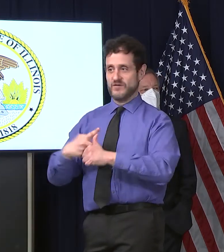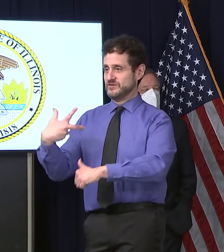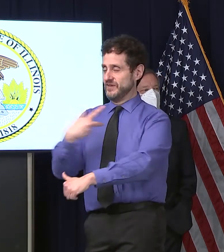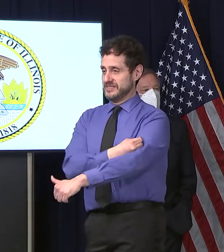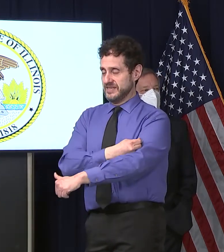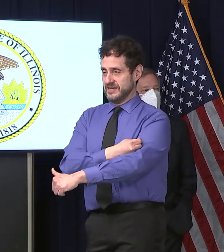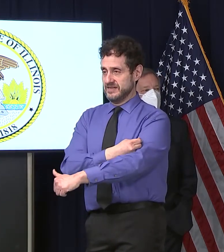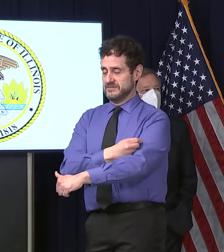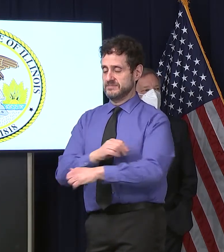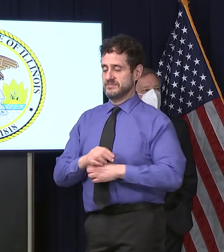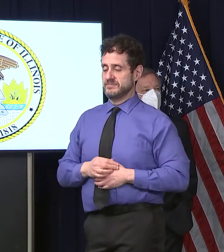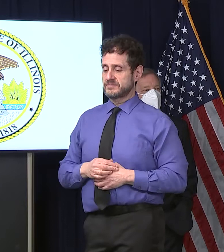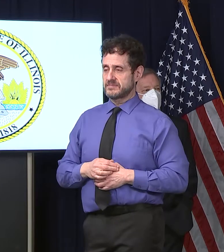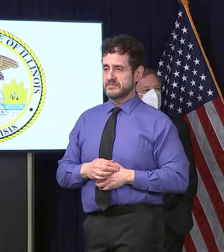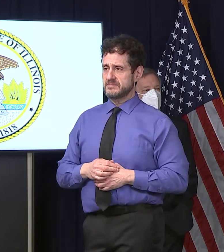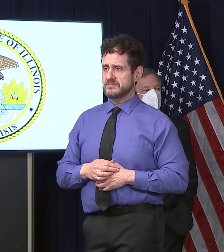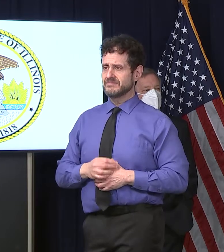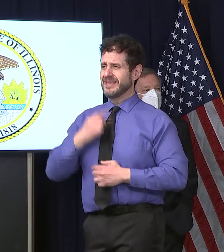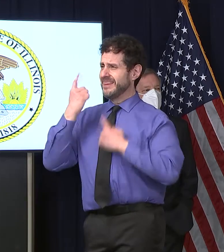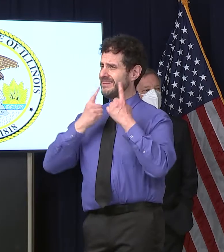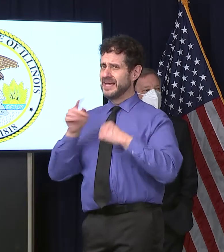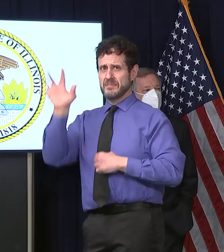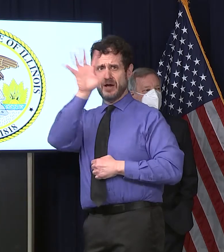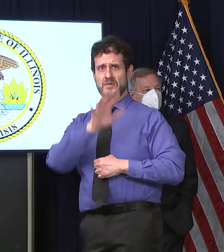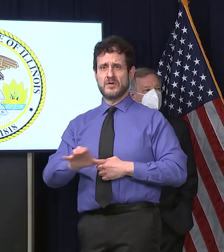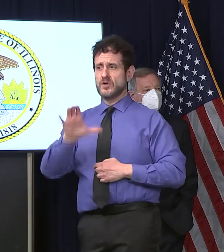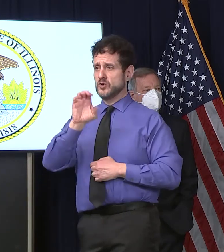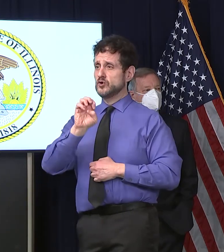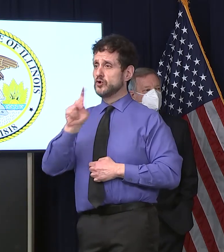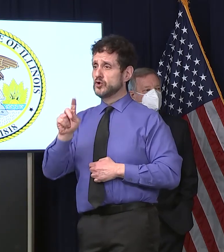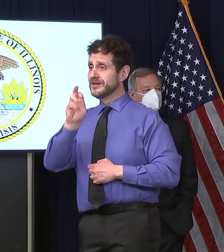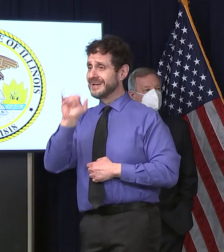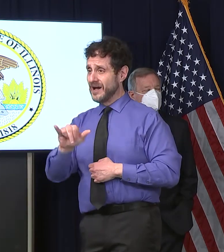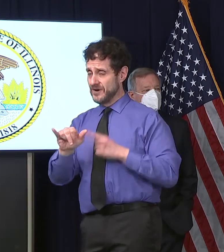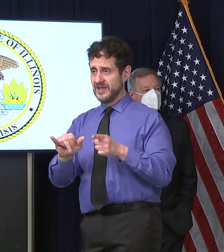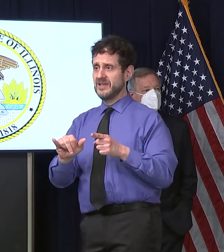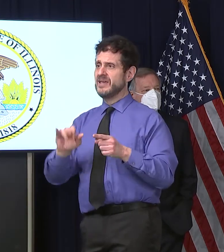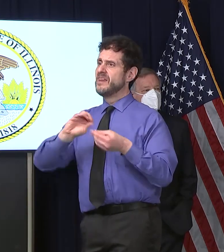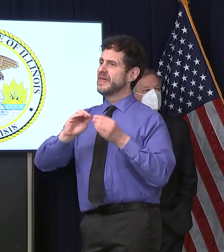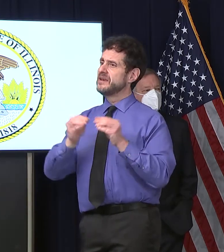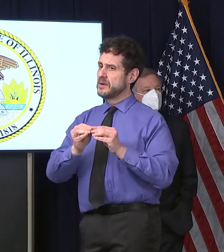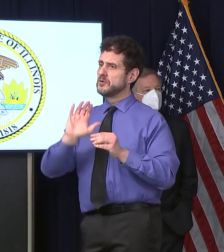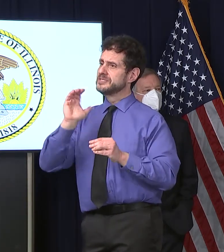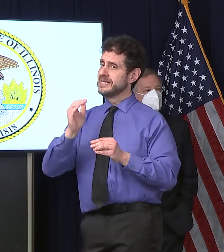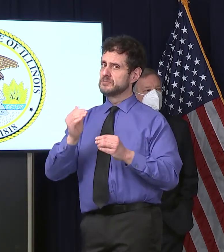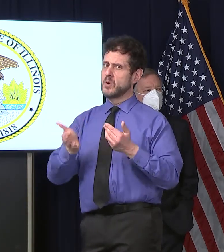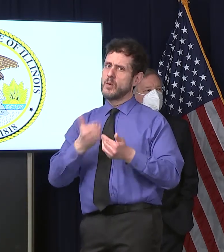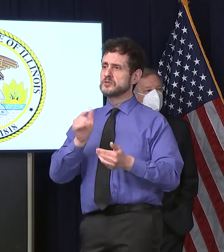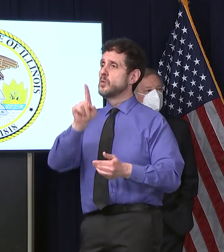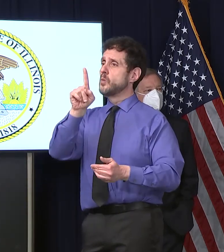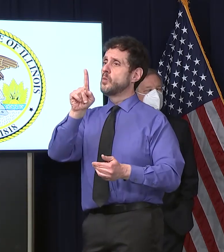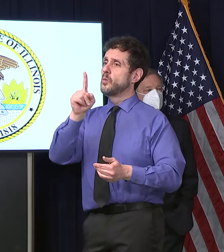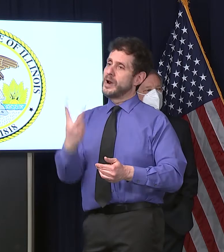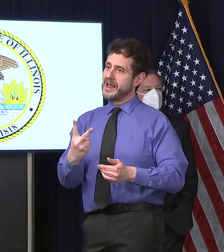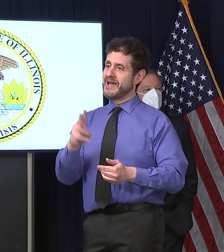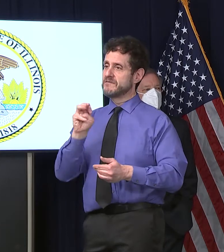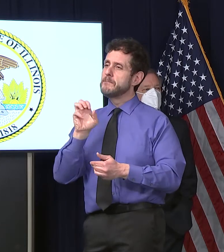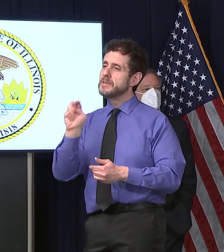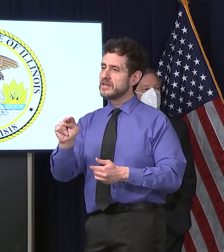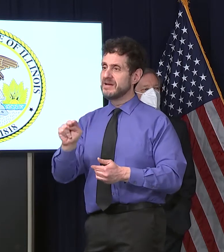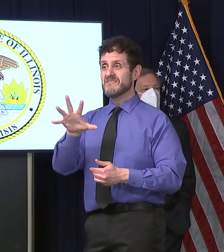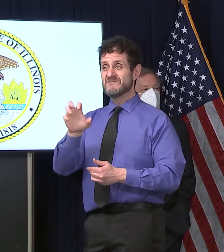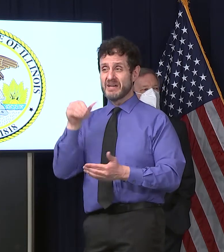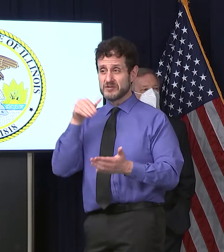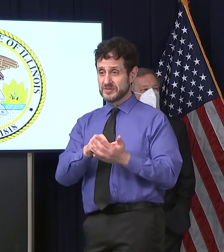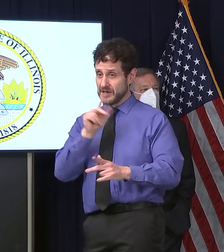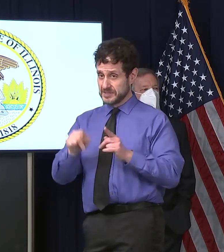And when you take in the entirety of Cook County, that number jumps to nearly 500,000. We want to get those seniors vaccinated